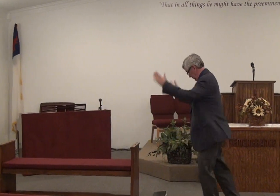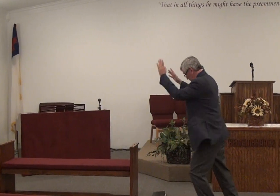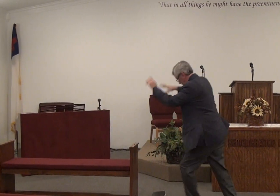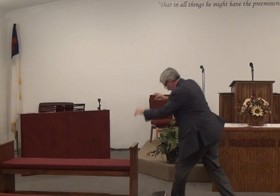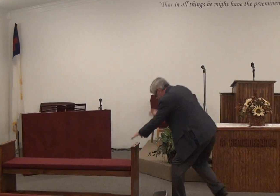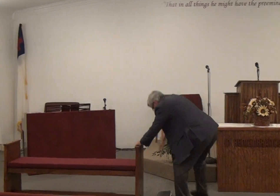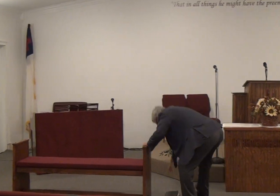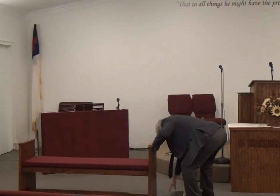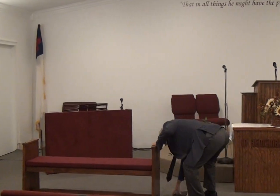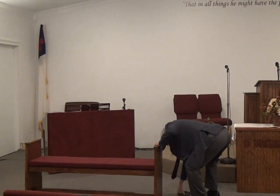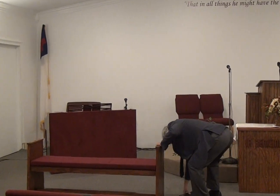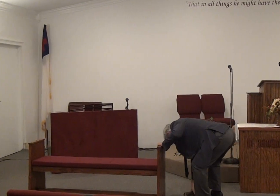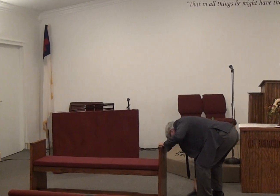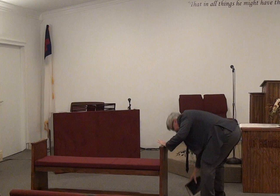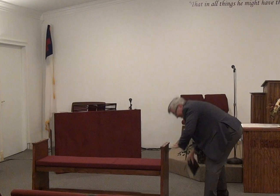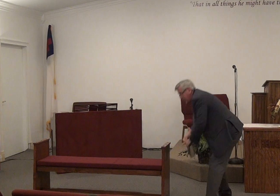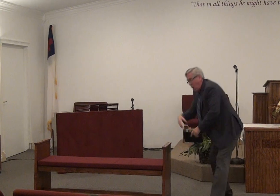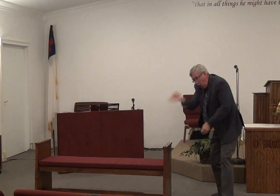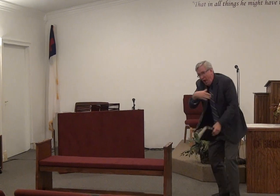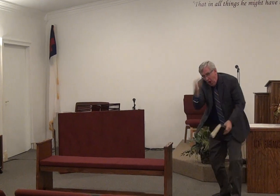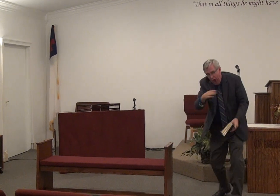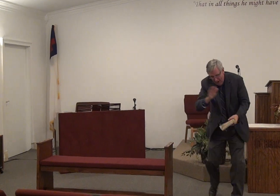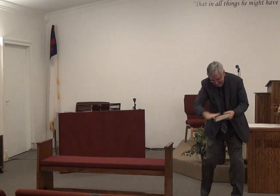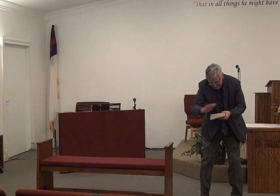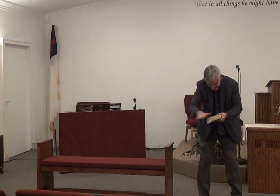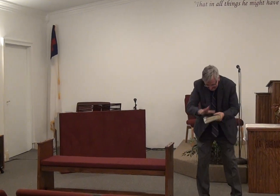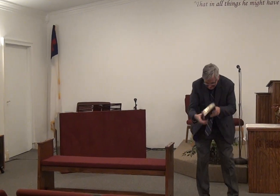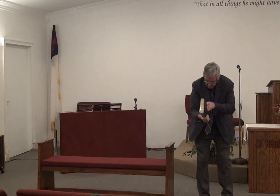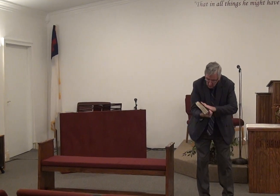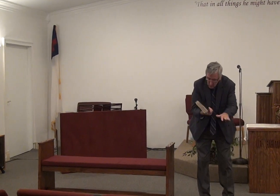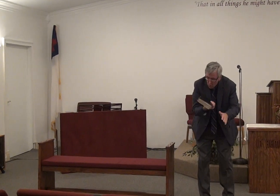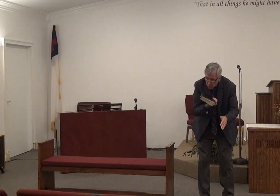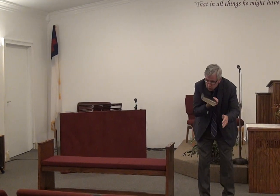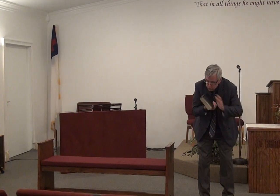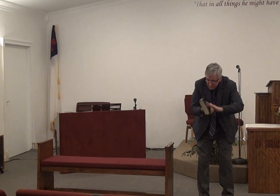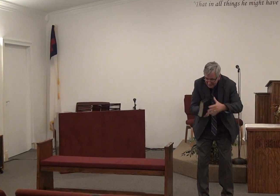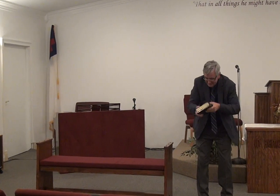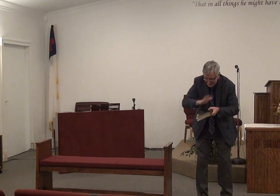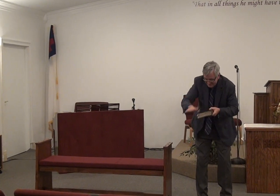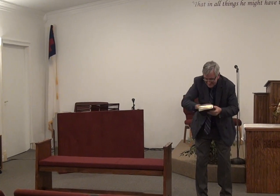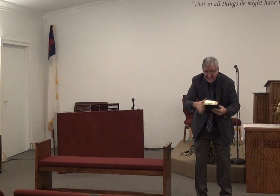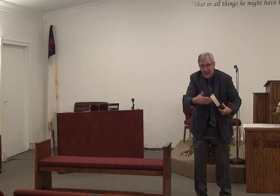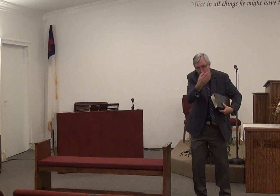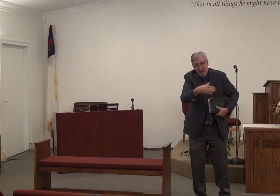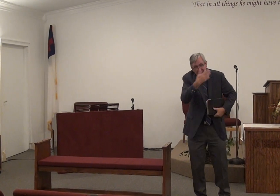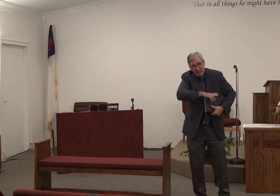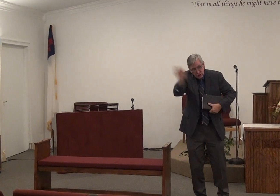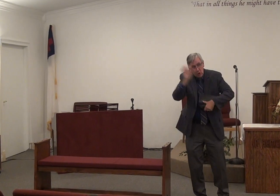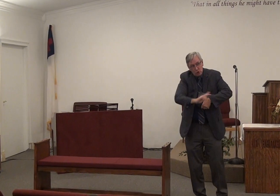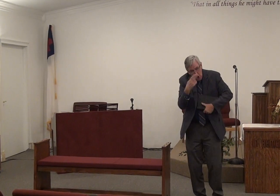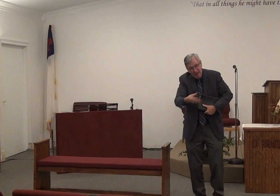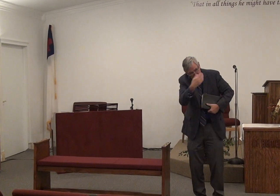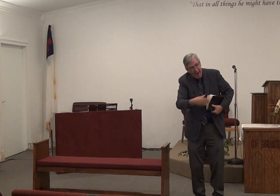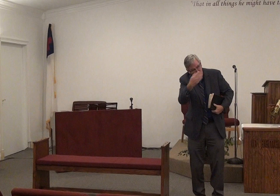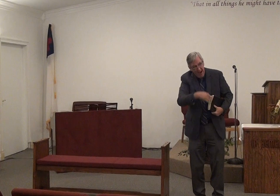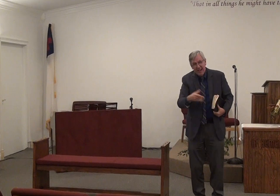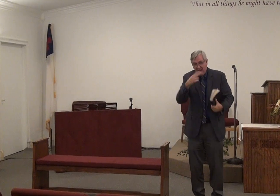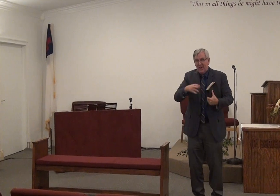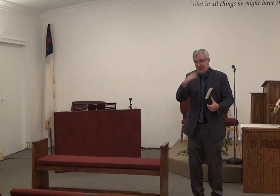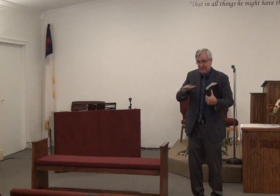Anybody see? Ah, there it is. There it is. Come on. Dust it off a little bit. And come on, let's go to church. Let's